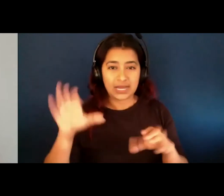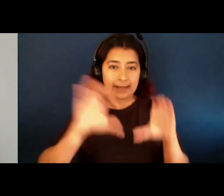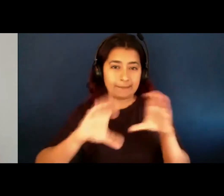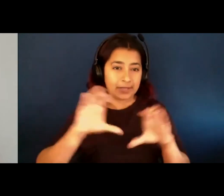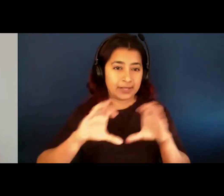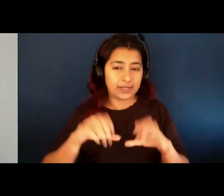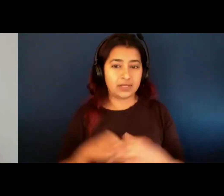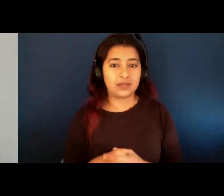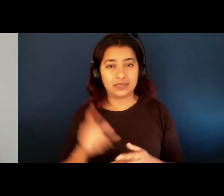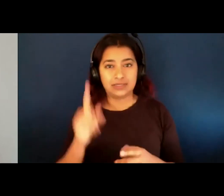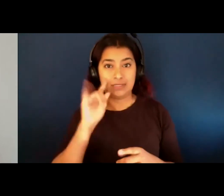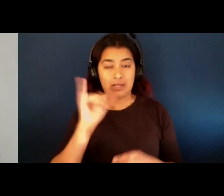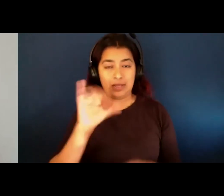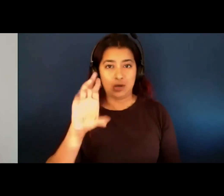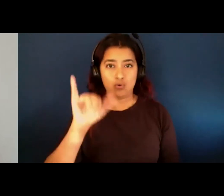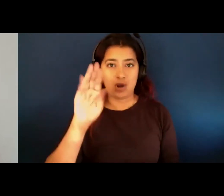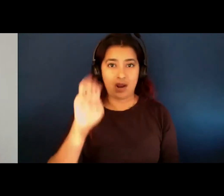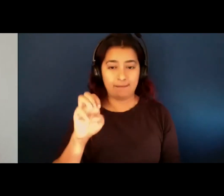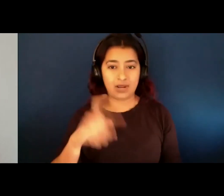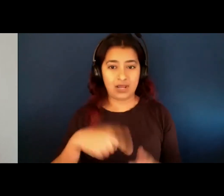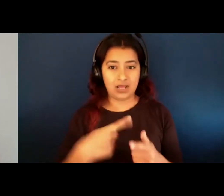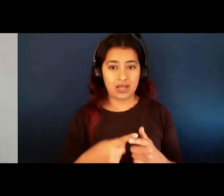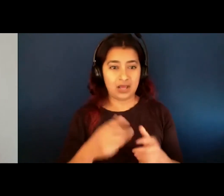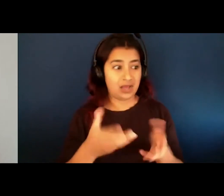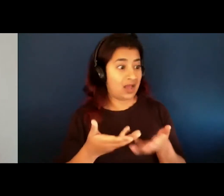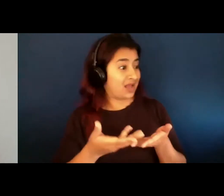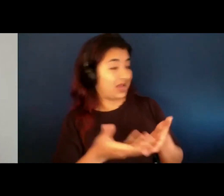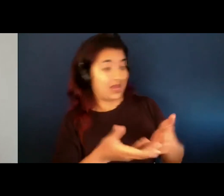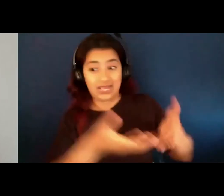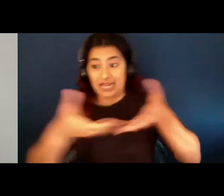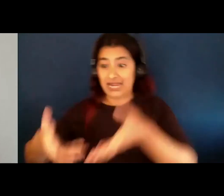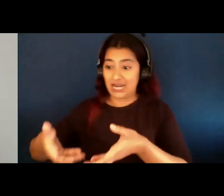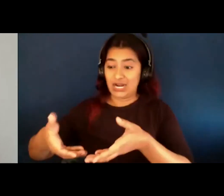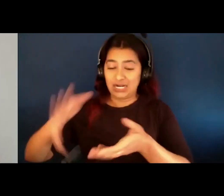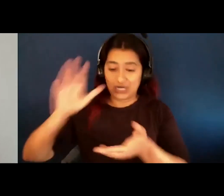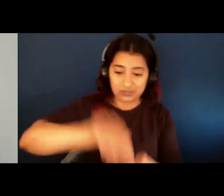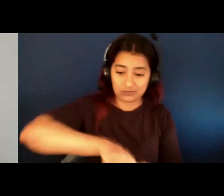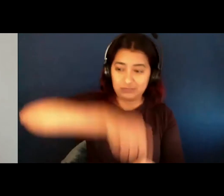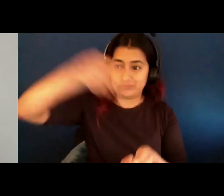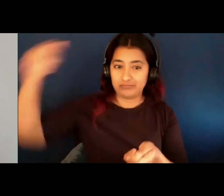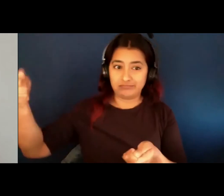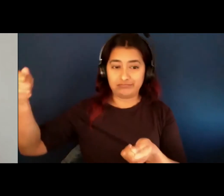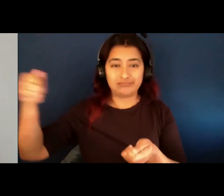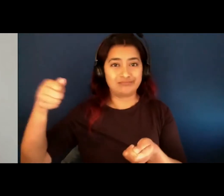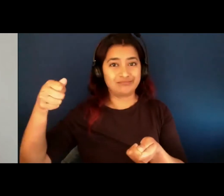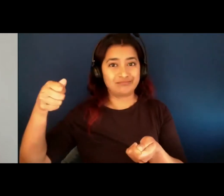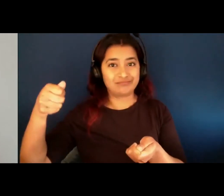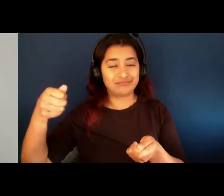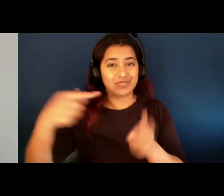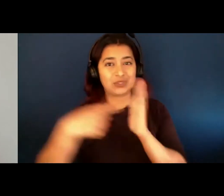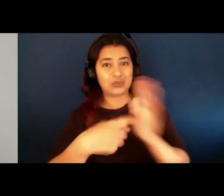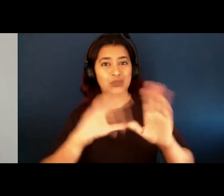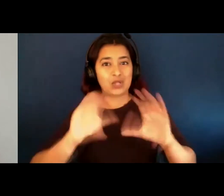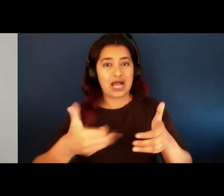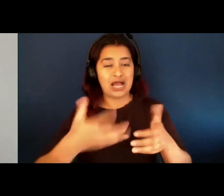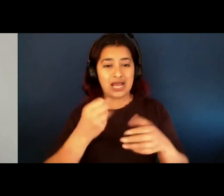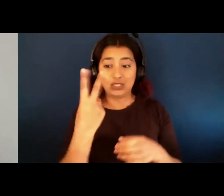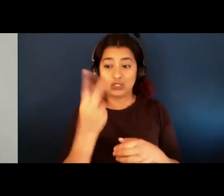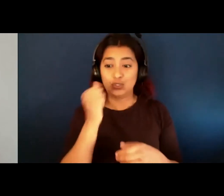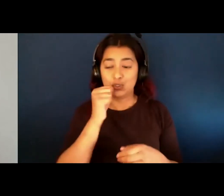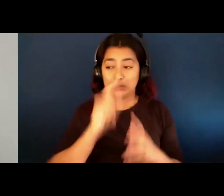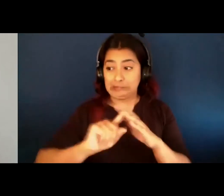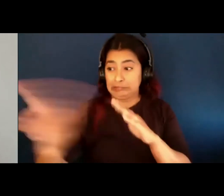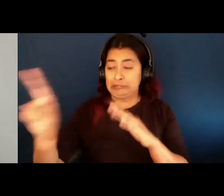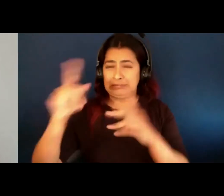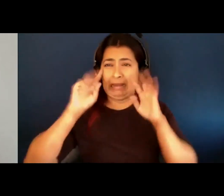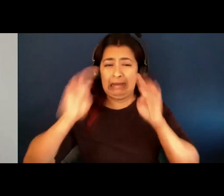a crime. And here they are, class. She opened the boxes like treasure chests. 2 girls ran out crying, but